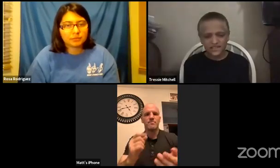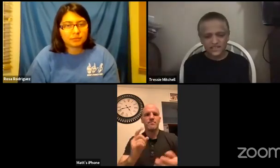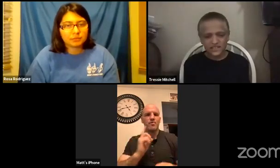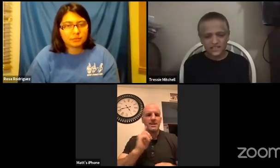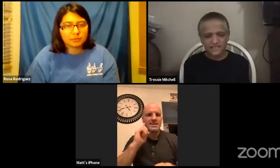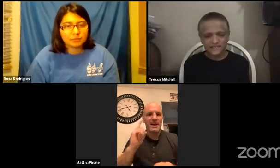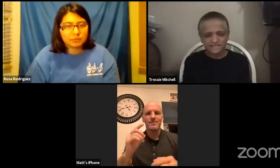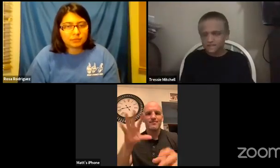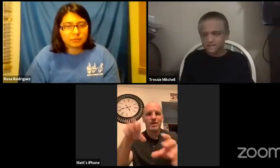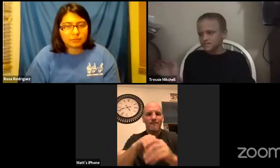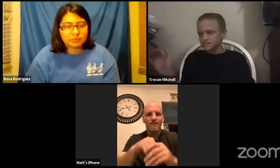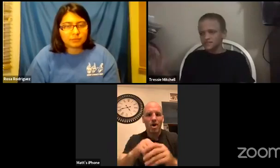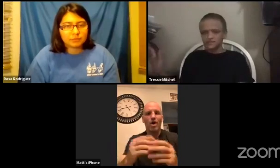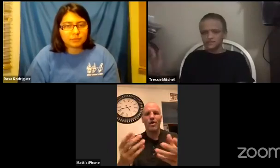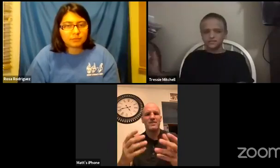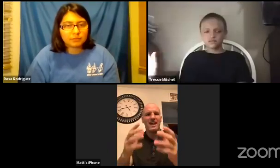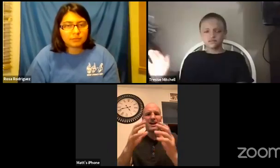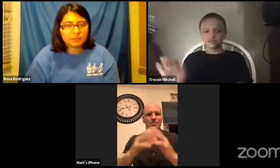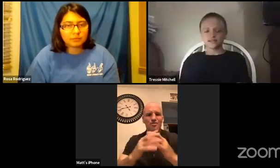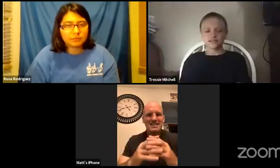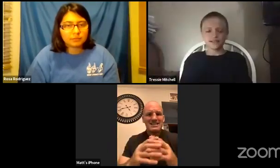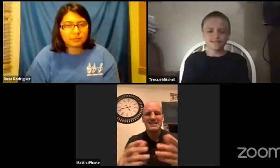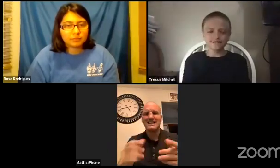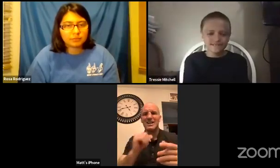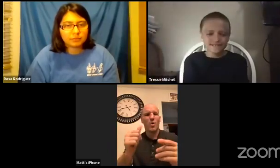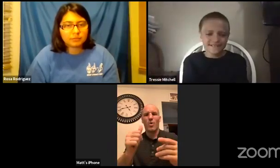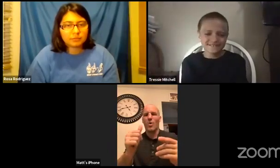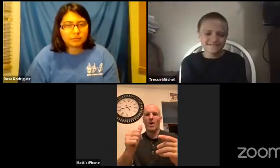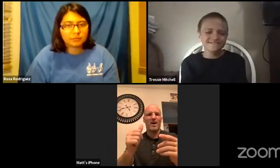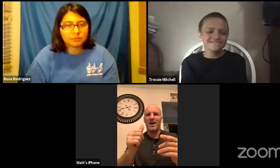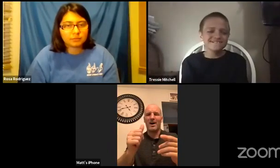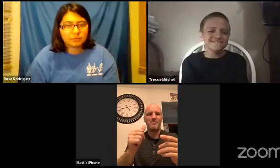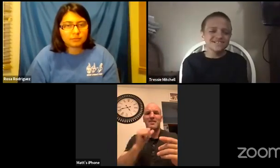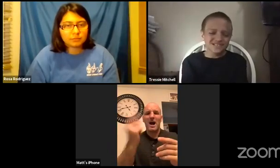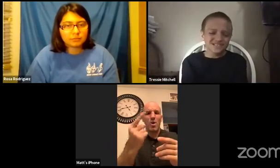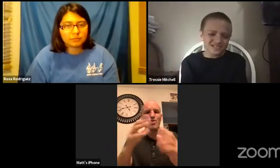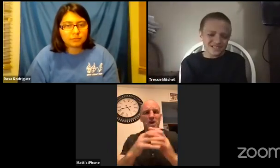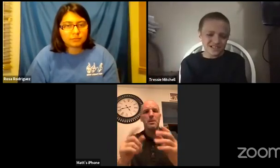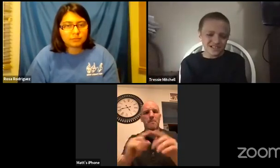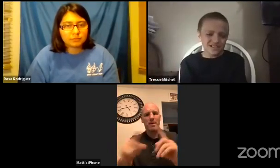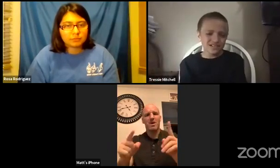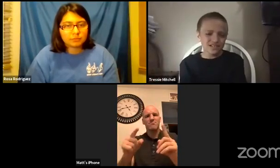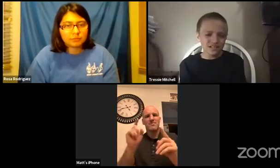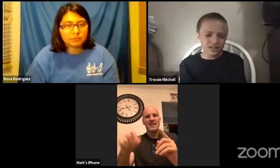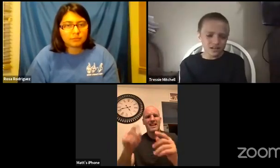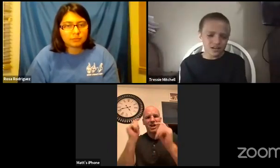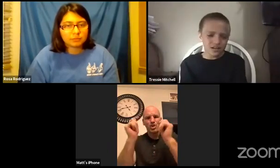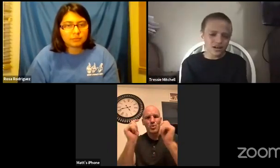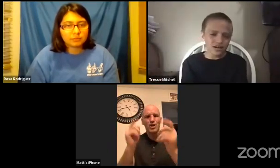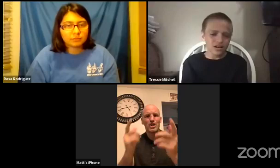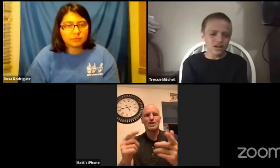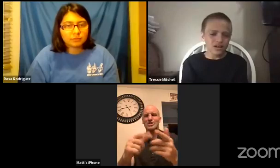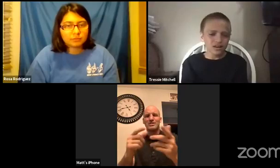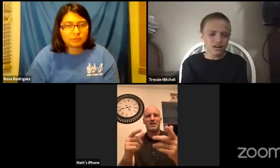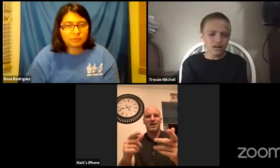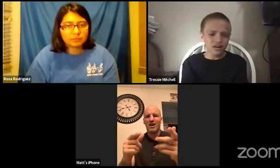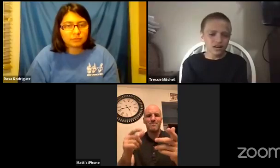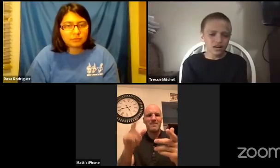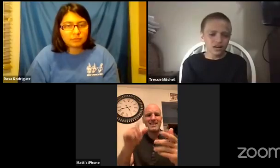Technology. I've also been involved with the board there, involved in